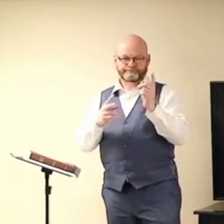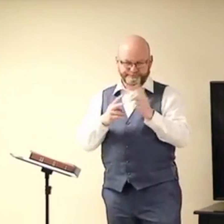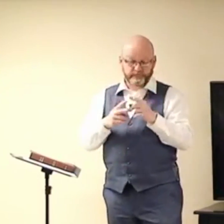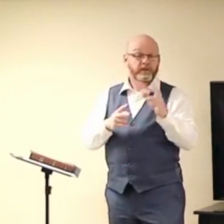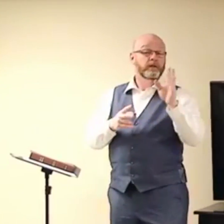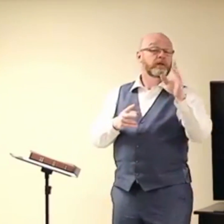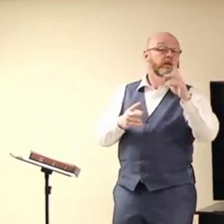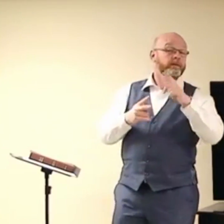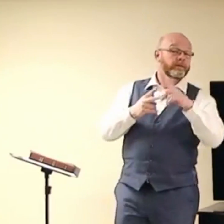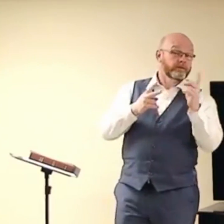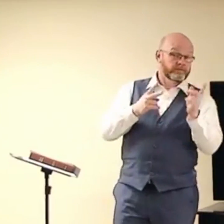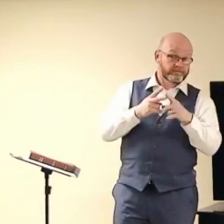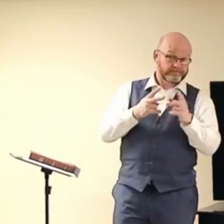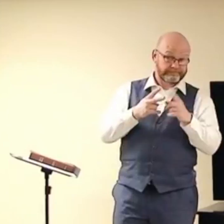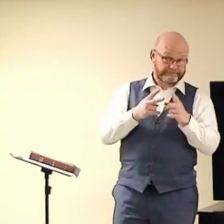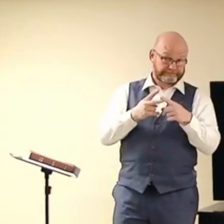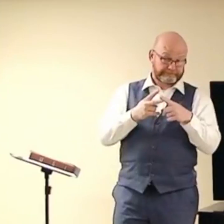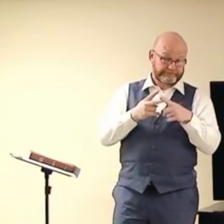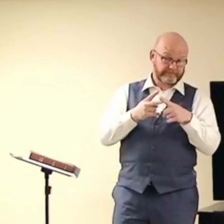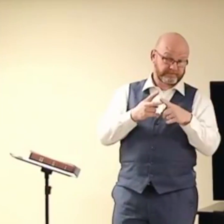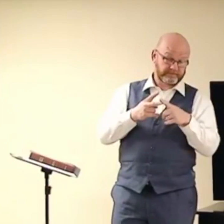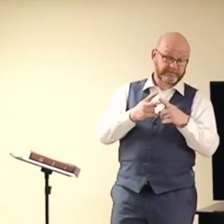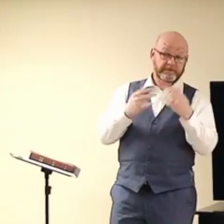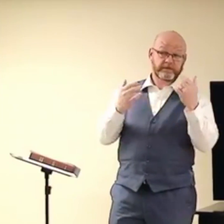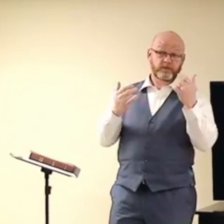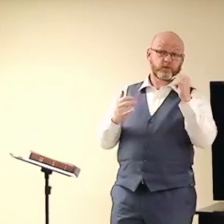you praying as she improved.